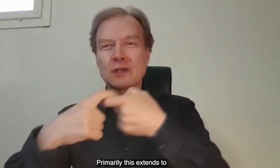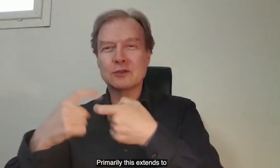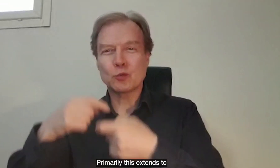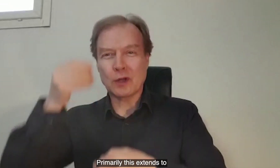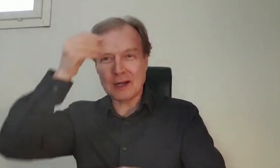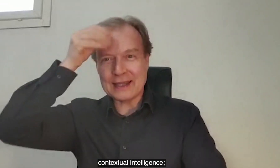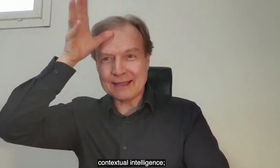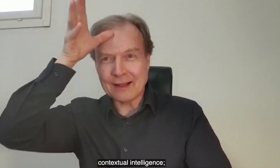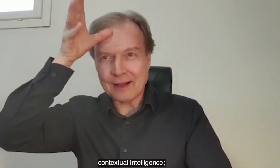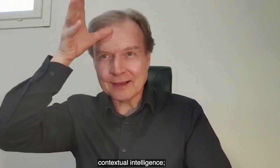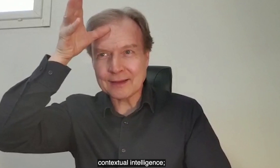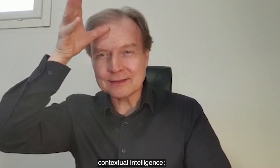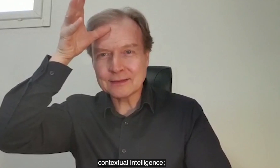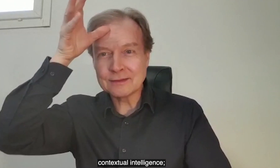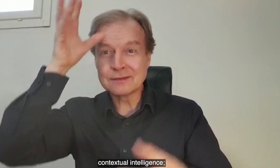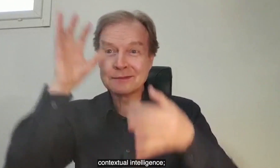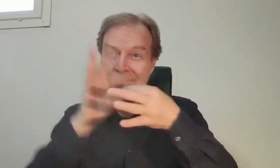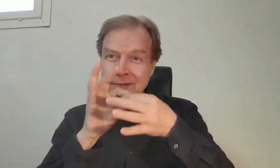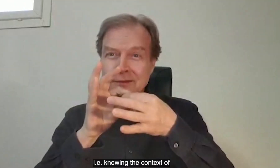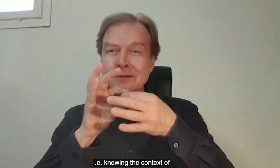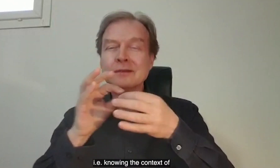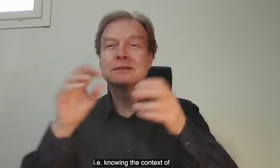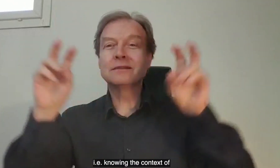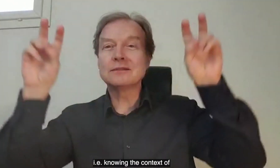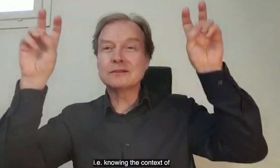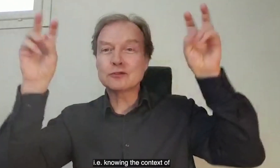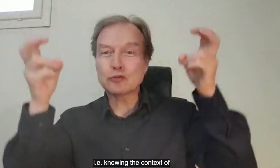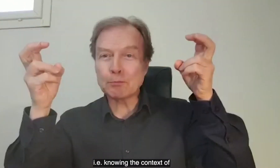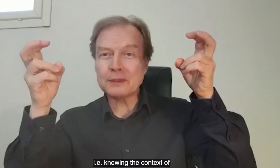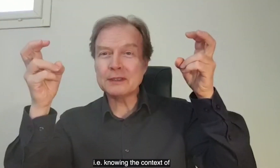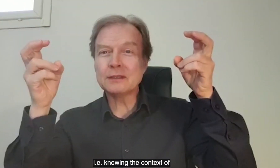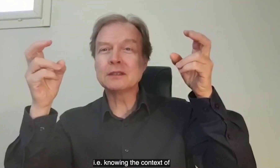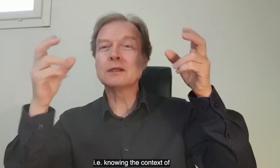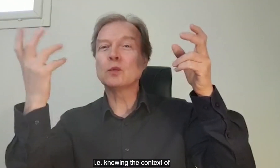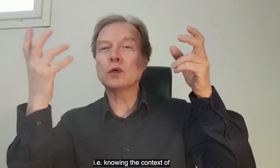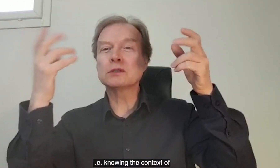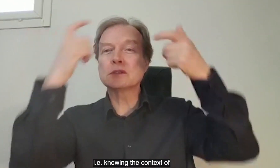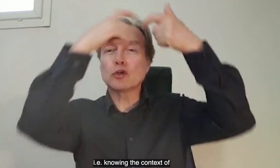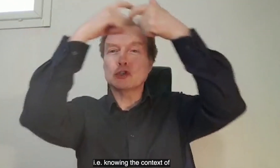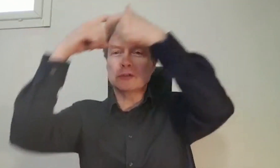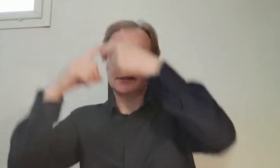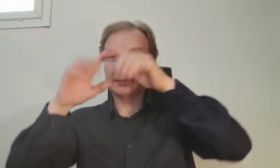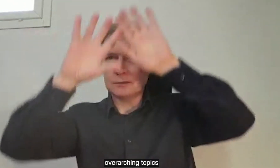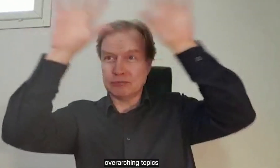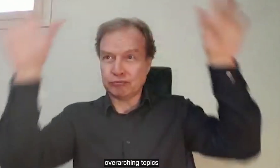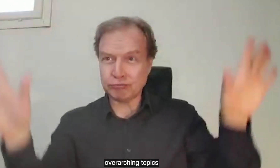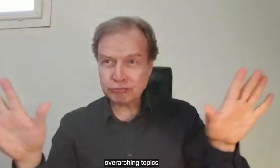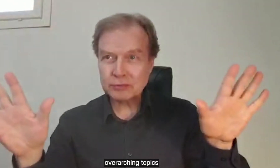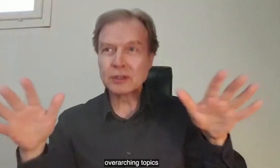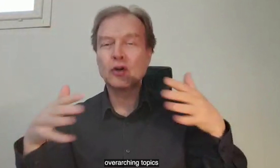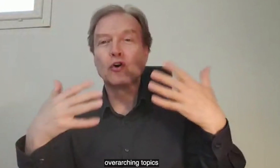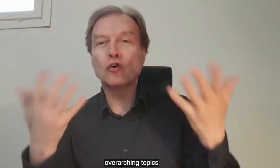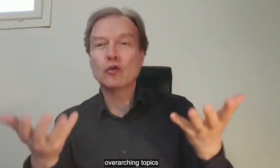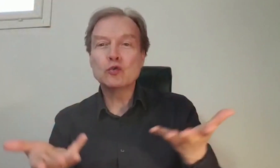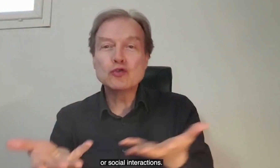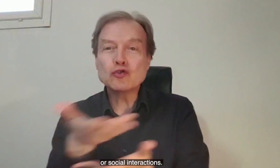context. Primarily, this extends to contextual intelligence, knowing the context of